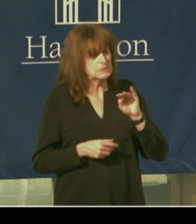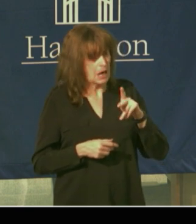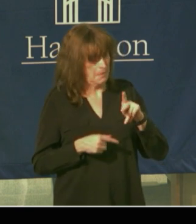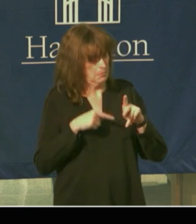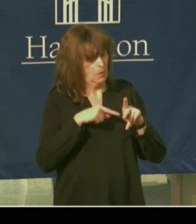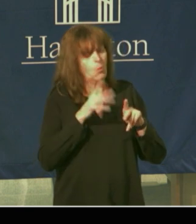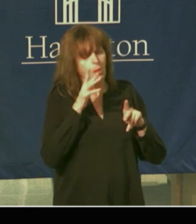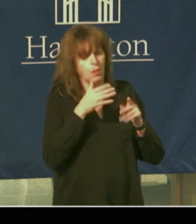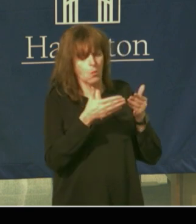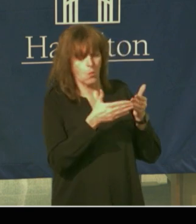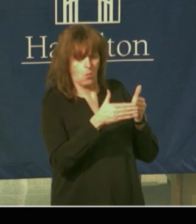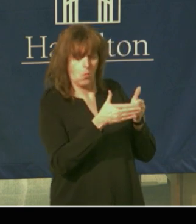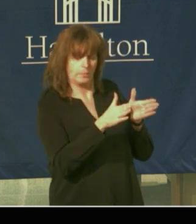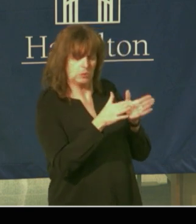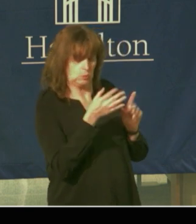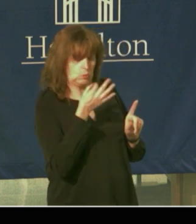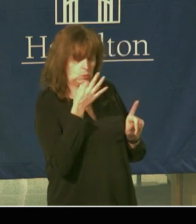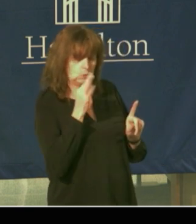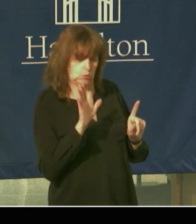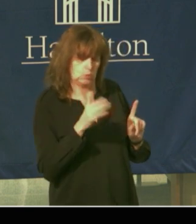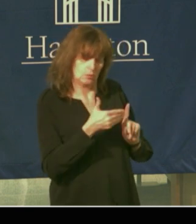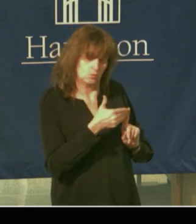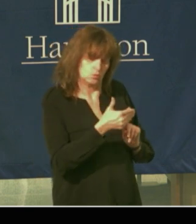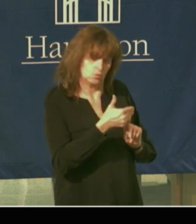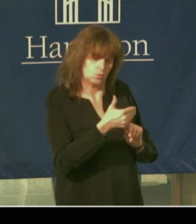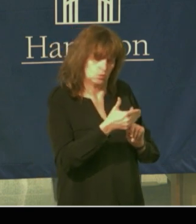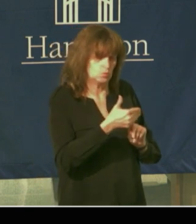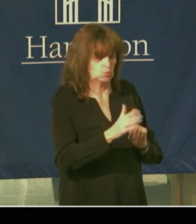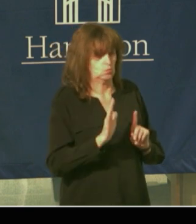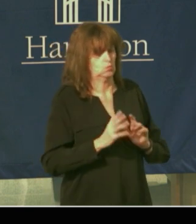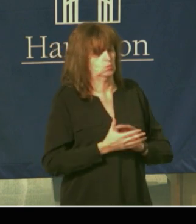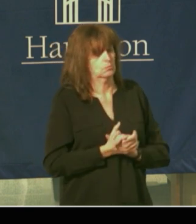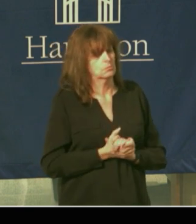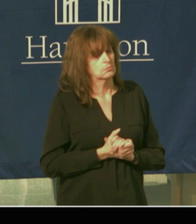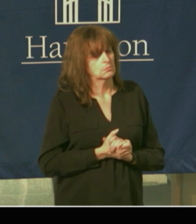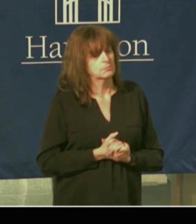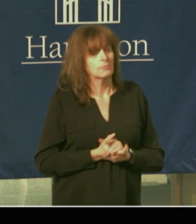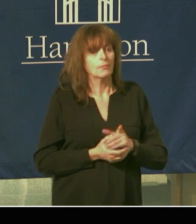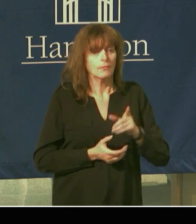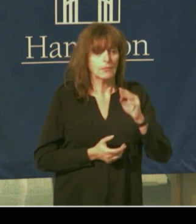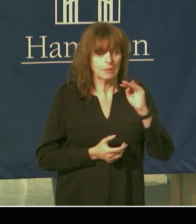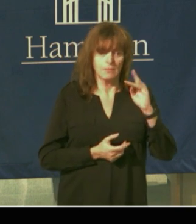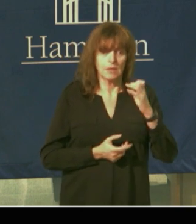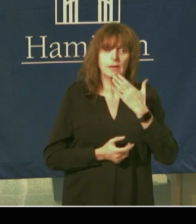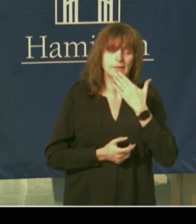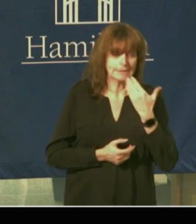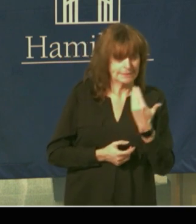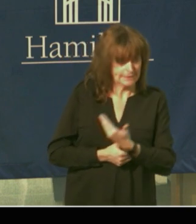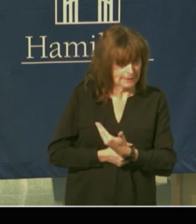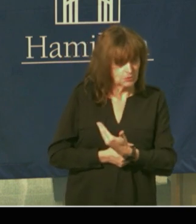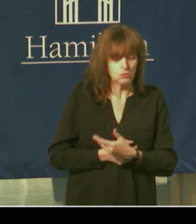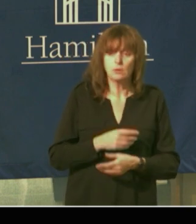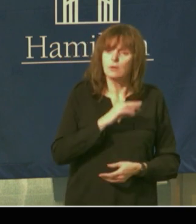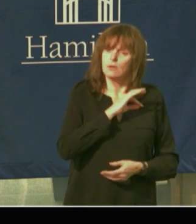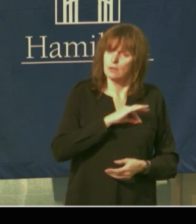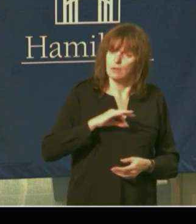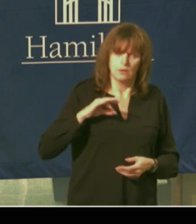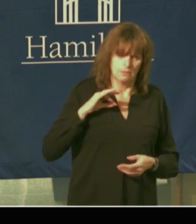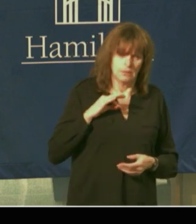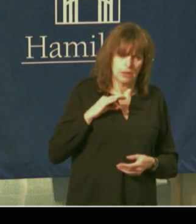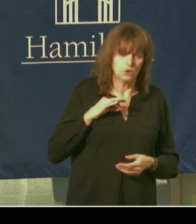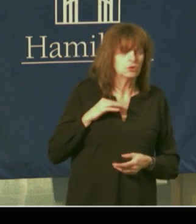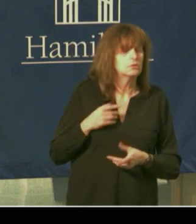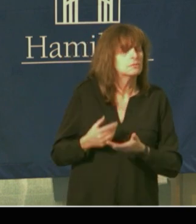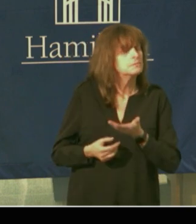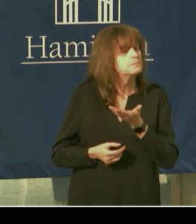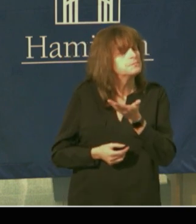Mayor, what measures will be taken to ease the financial burden that COVID-19 will have on small businesses? Yeah,